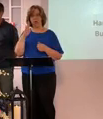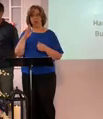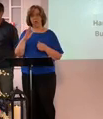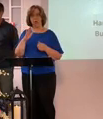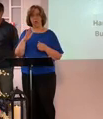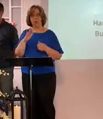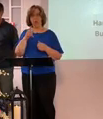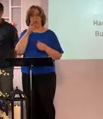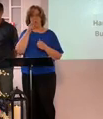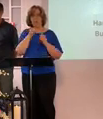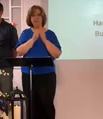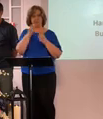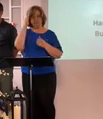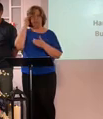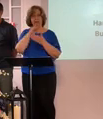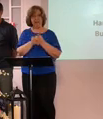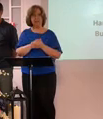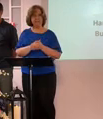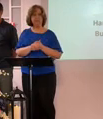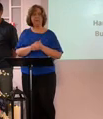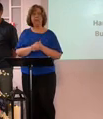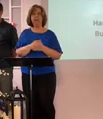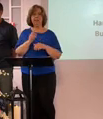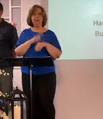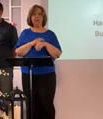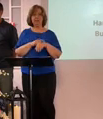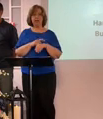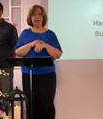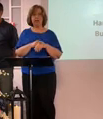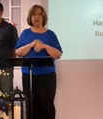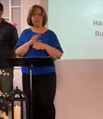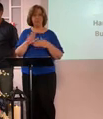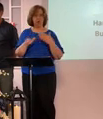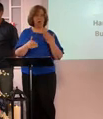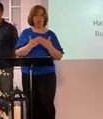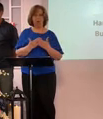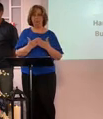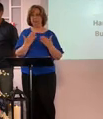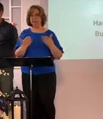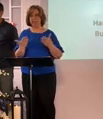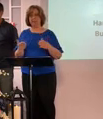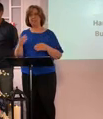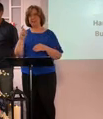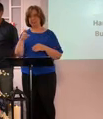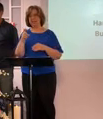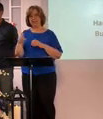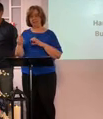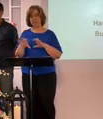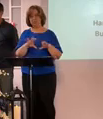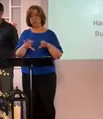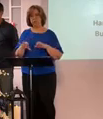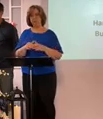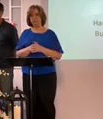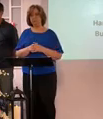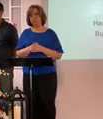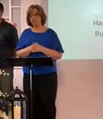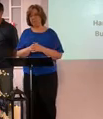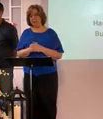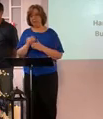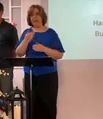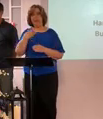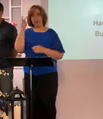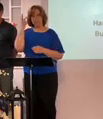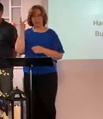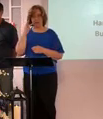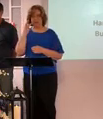assume Herb and whoever else from the church was with David every step of the way, of all the little details that just had to happen. Our